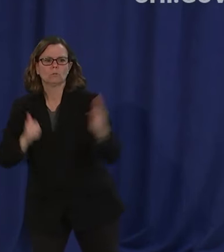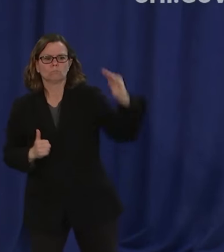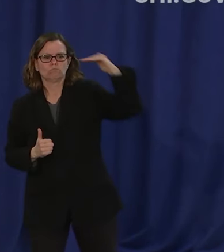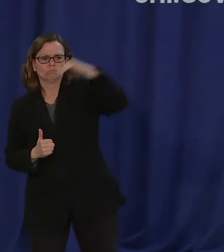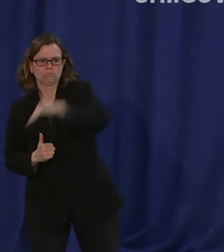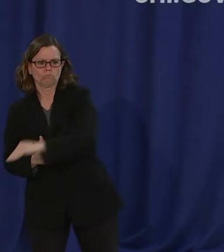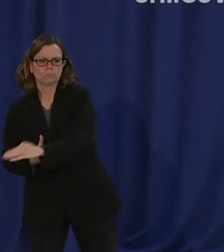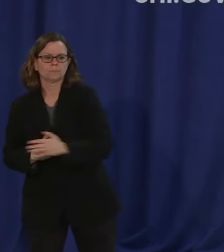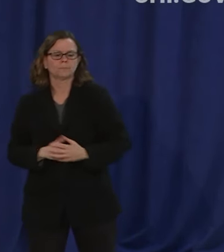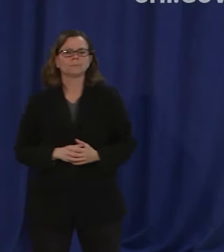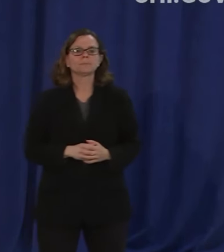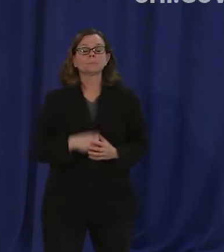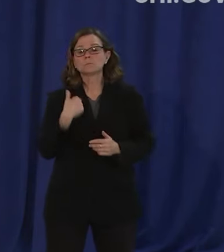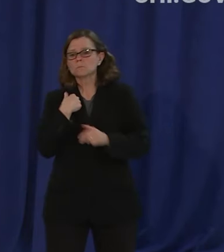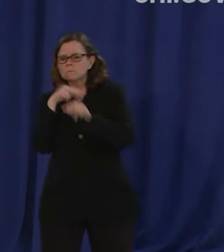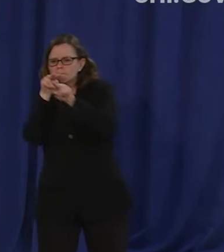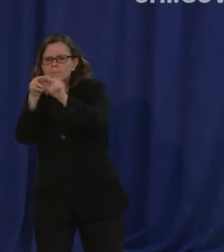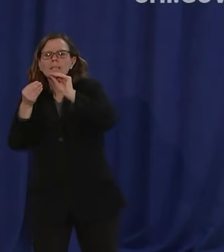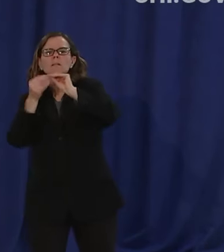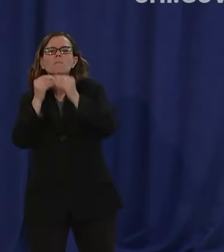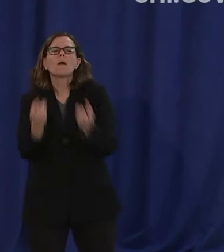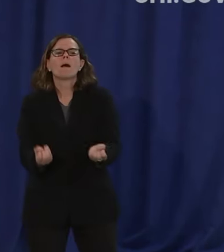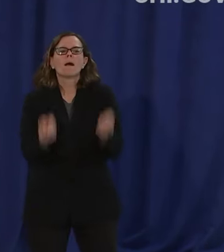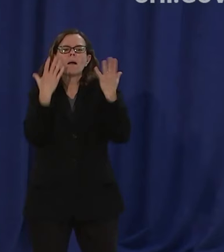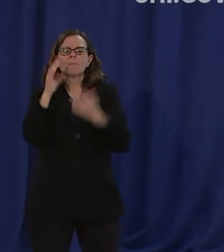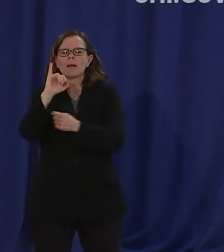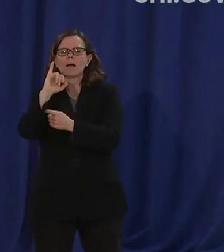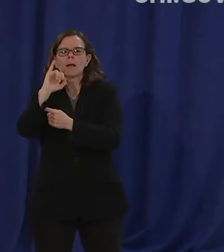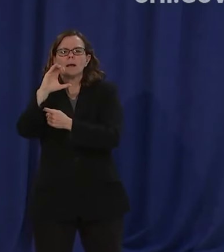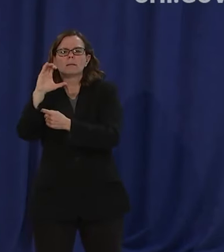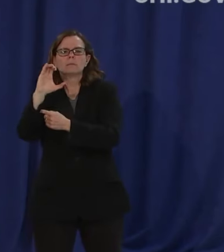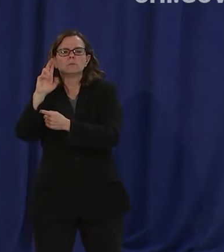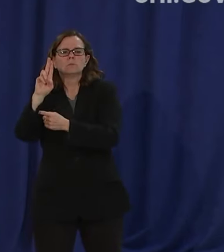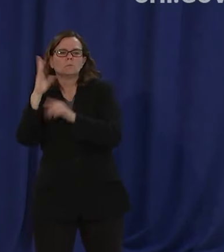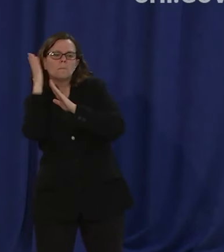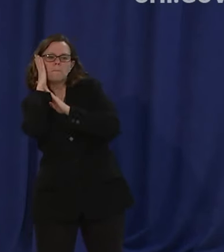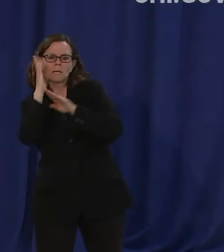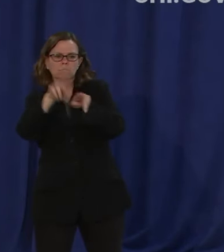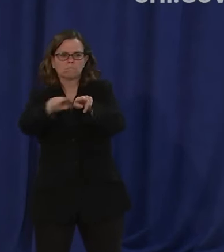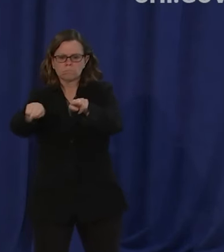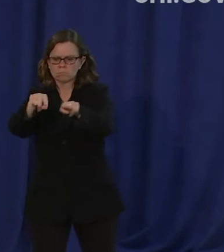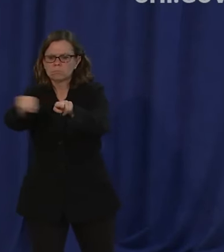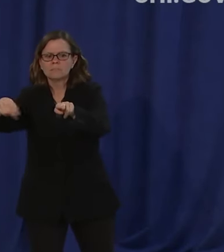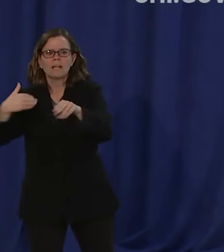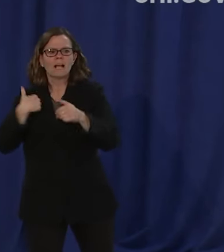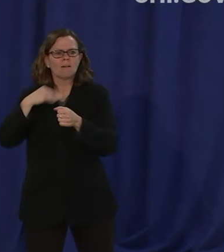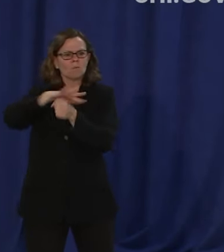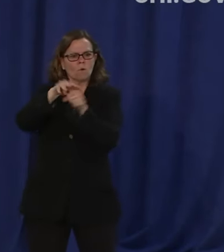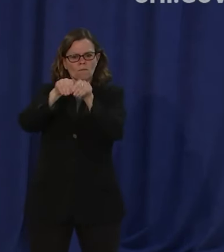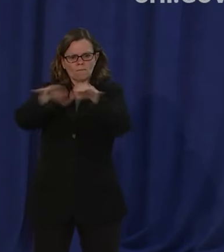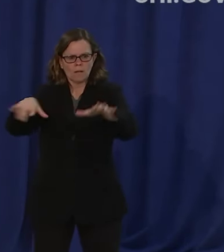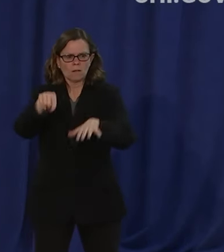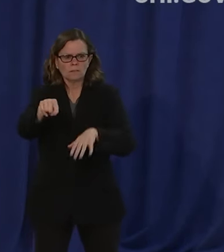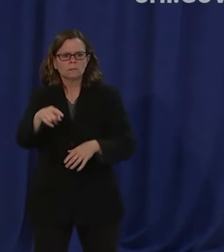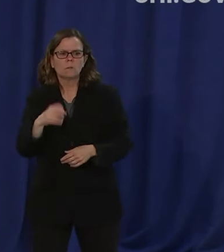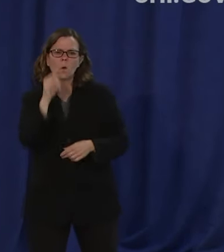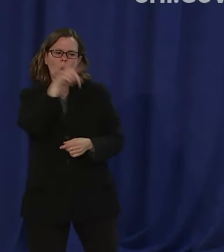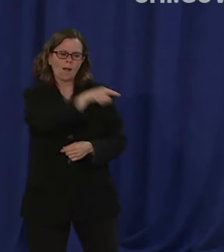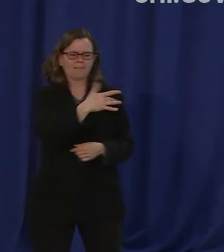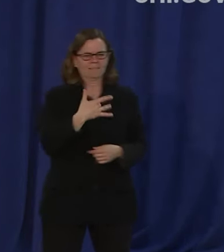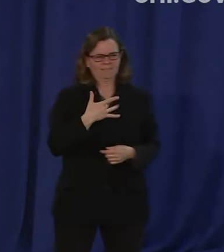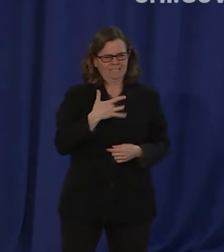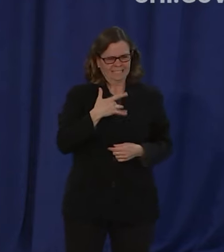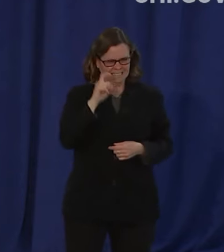being occupied by covet positive uh patients or people under investigation uh for covet we've got to get